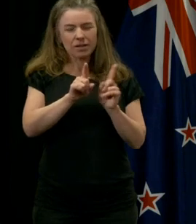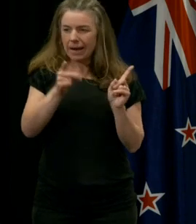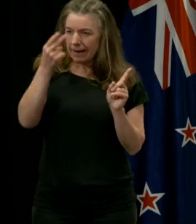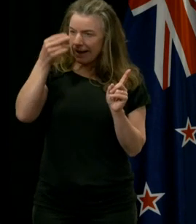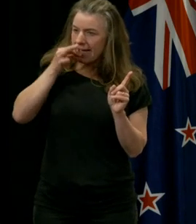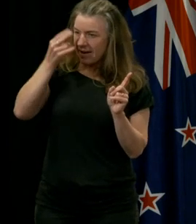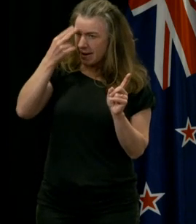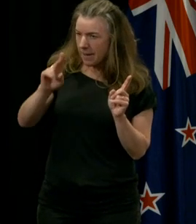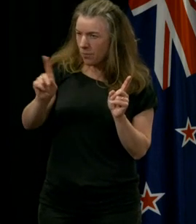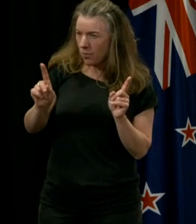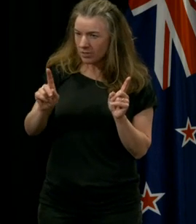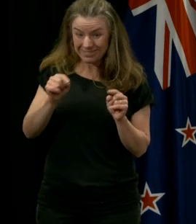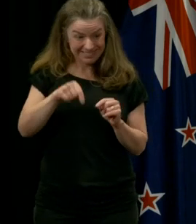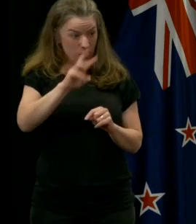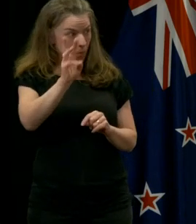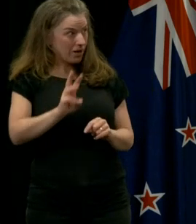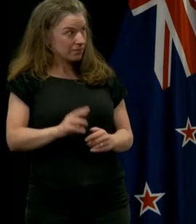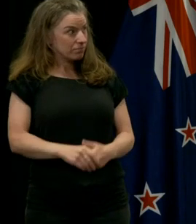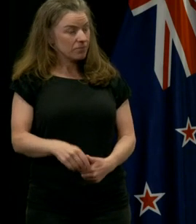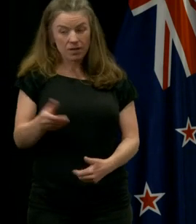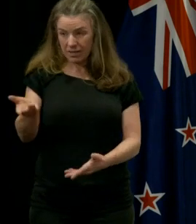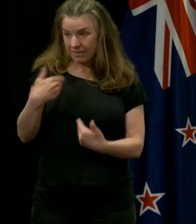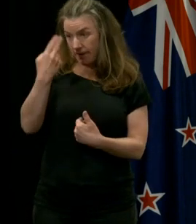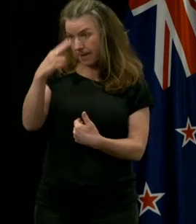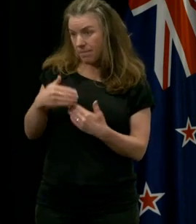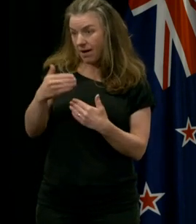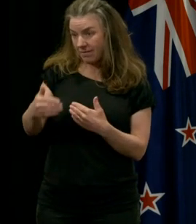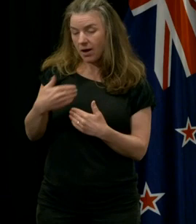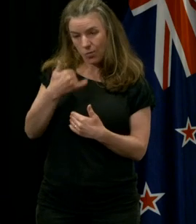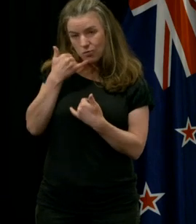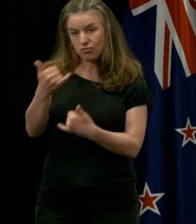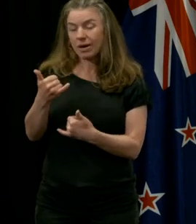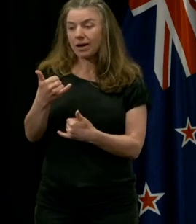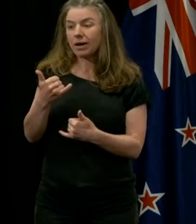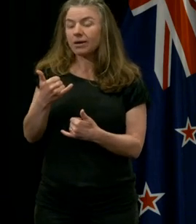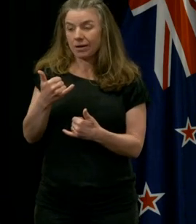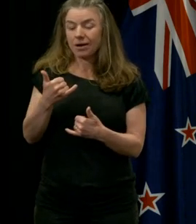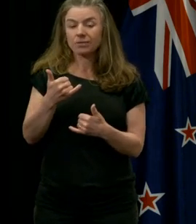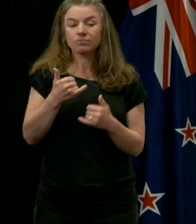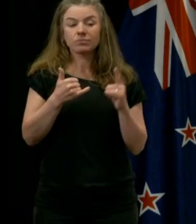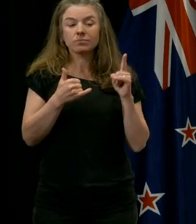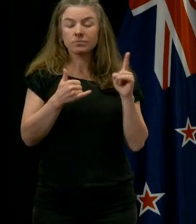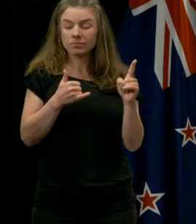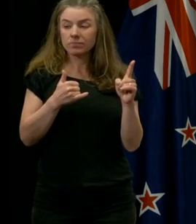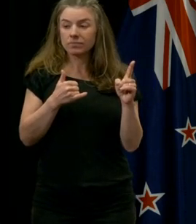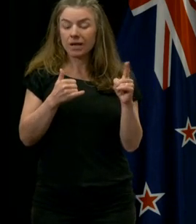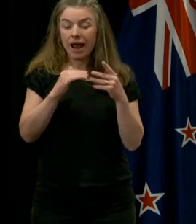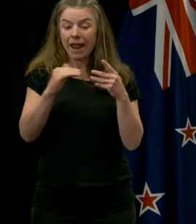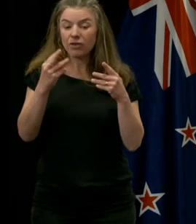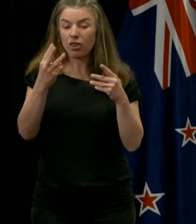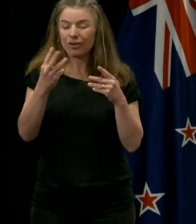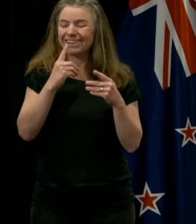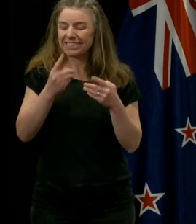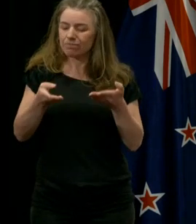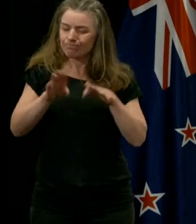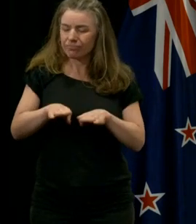cafe? In Wellington. I'll grab a name afterwards. The medical officer of health should be making a visit. Level 3, no bars,